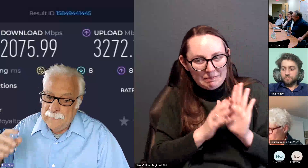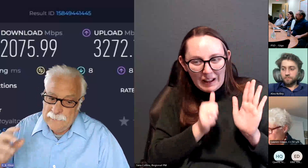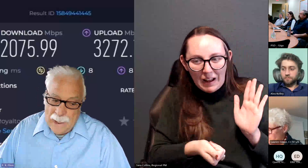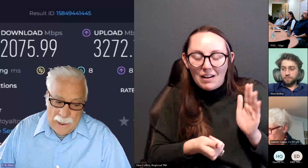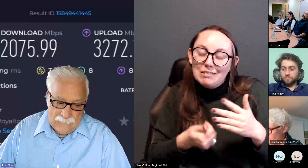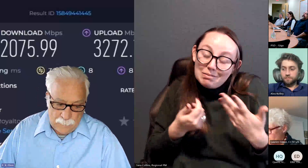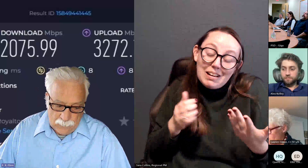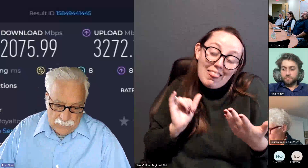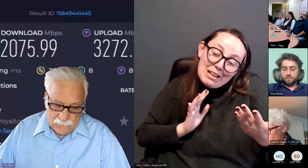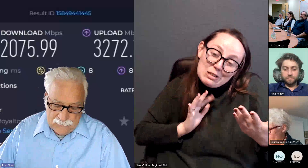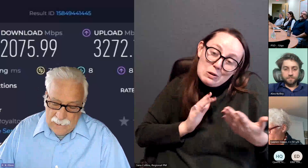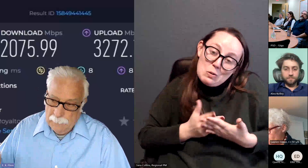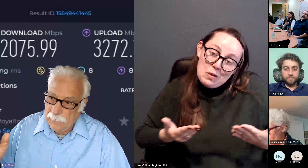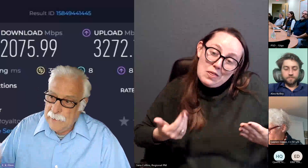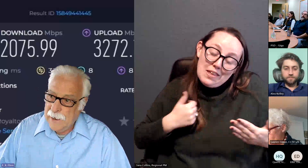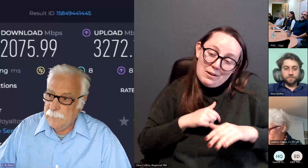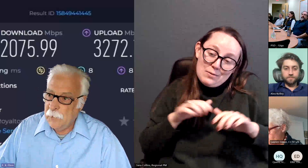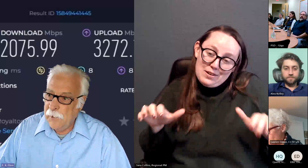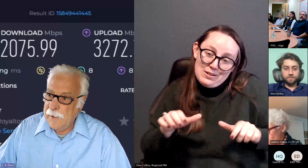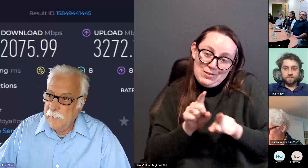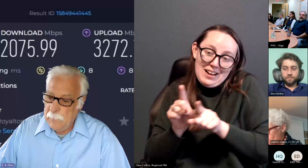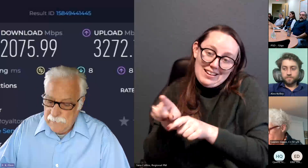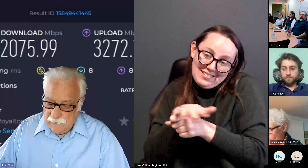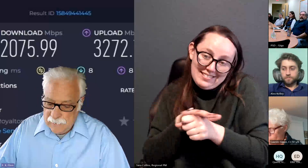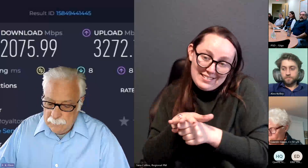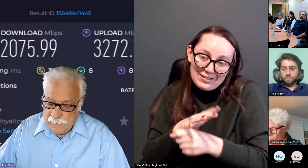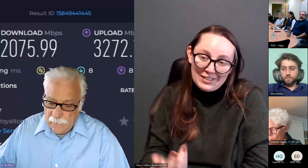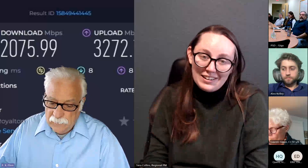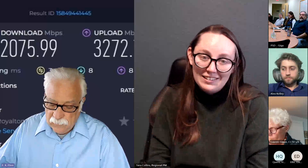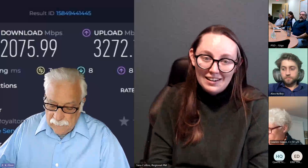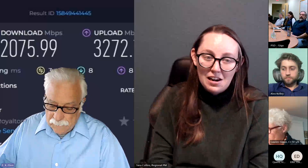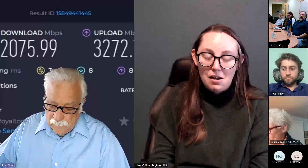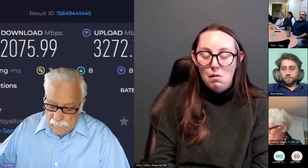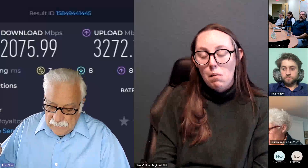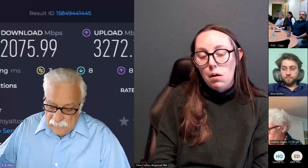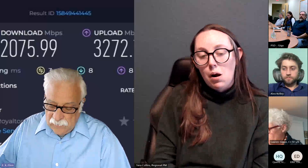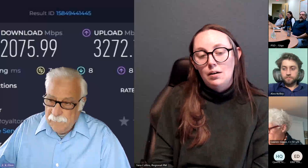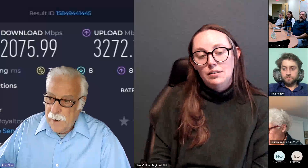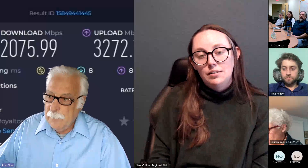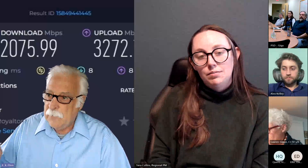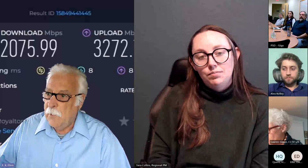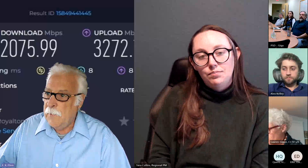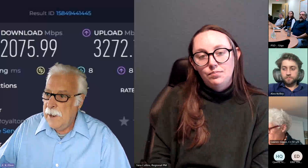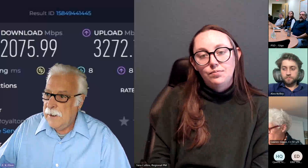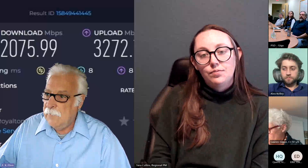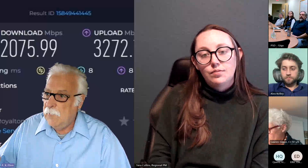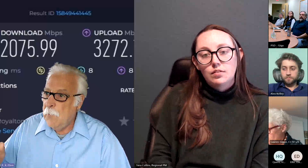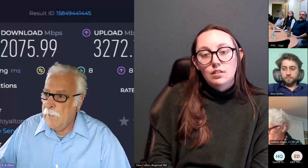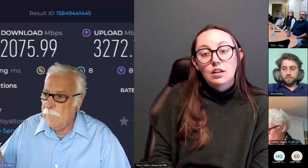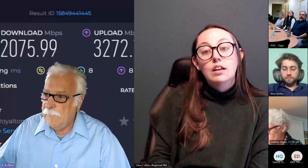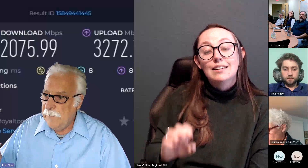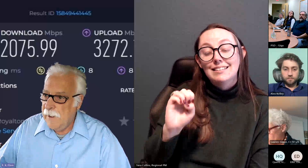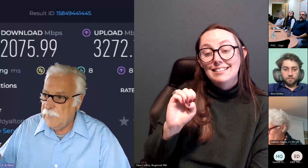have a lot to bring to the table, a lot of learning that we did because EC Fiber